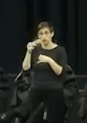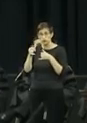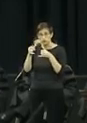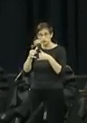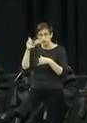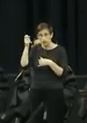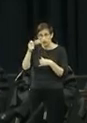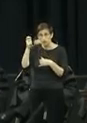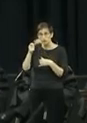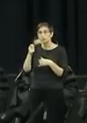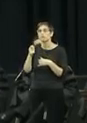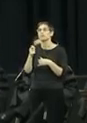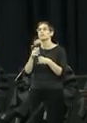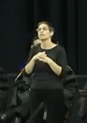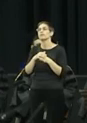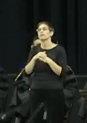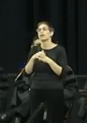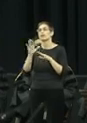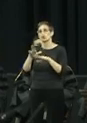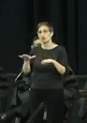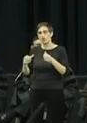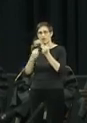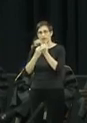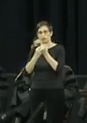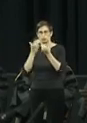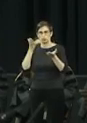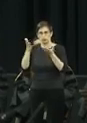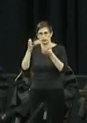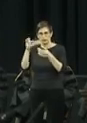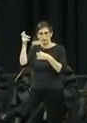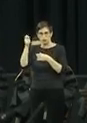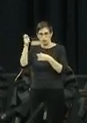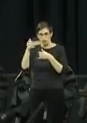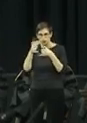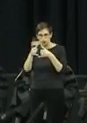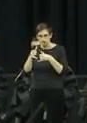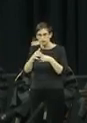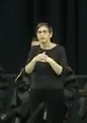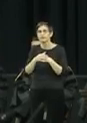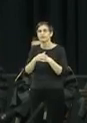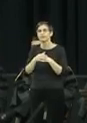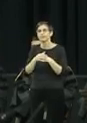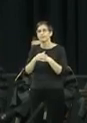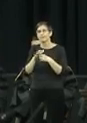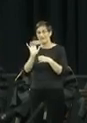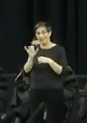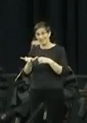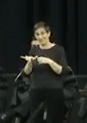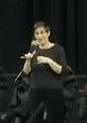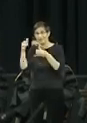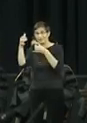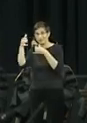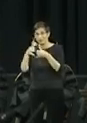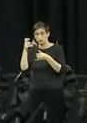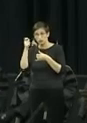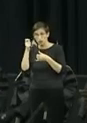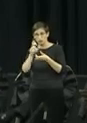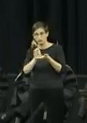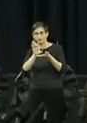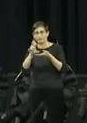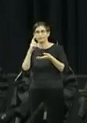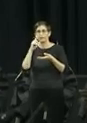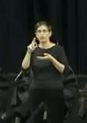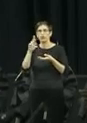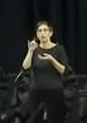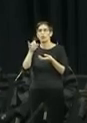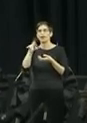and the Dr. Ken Maggett Child Advocacy Service Scholarship, which funded a summer service trip to Romania with the University